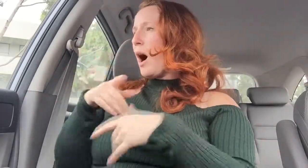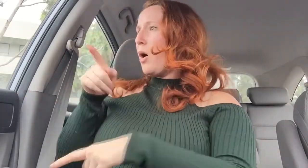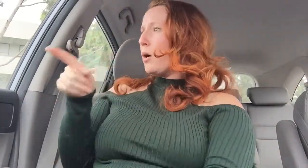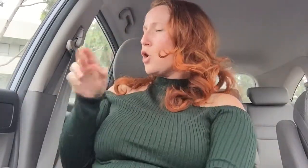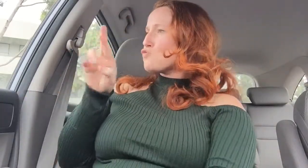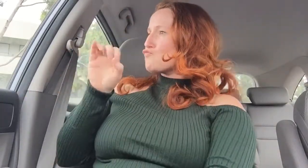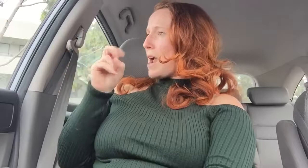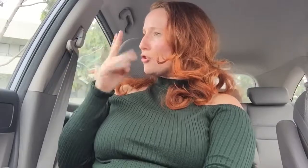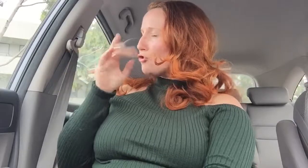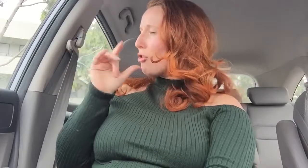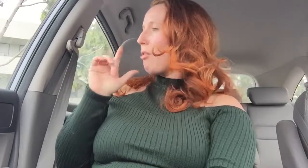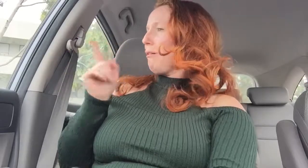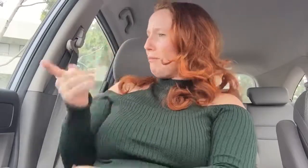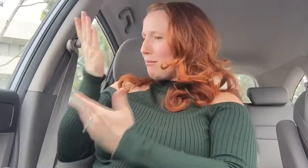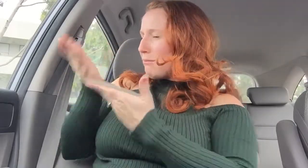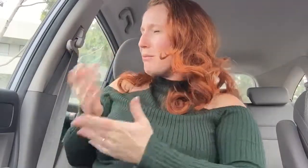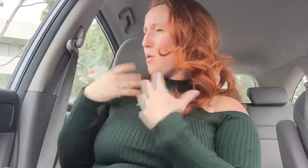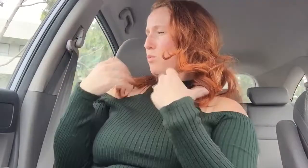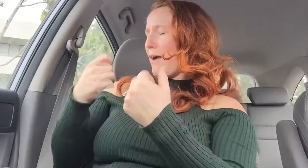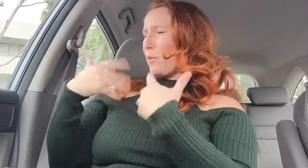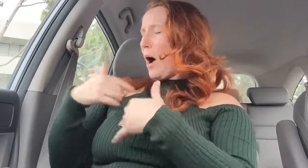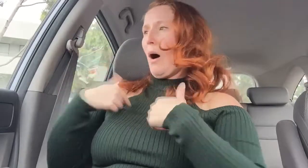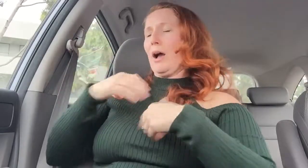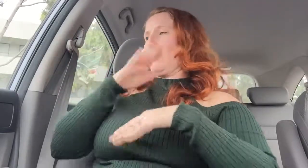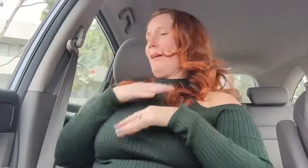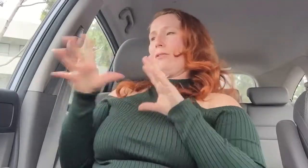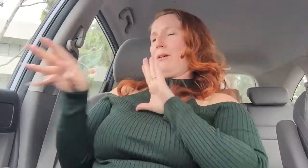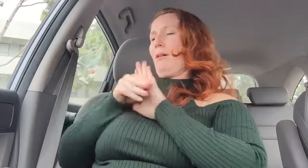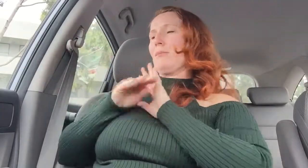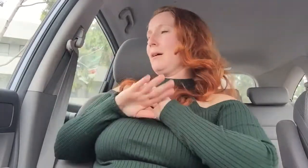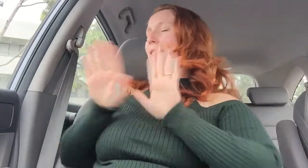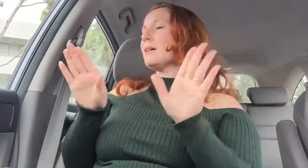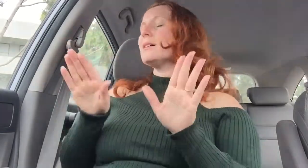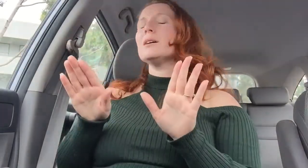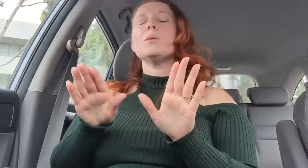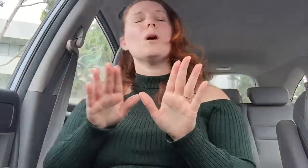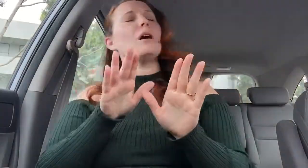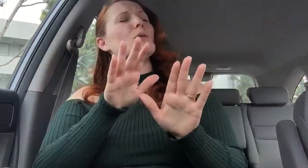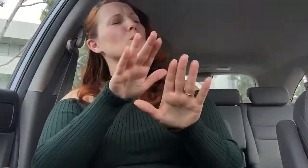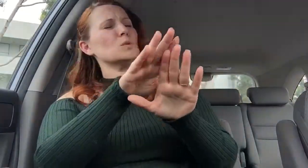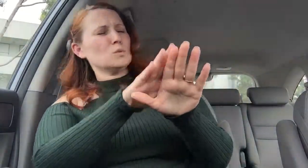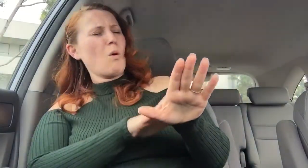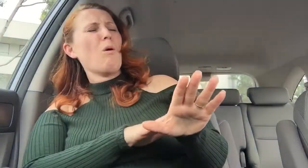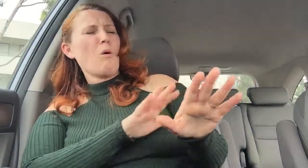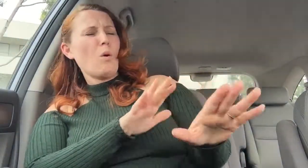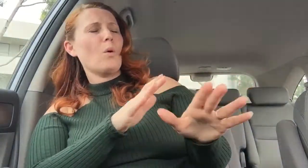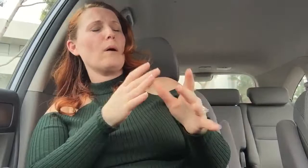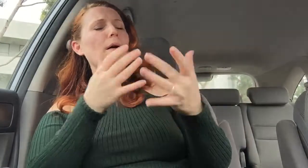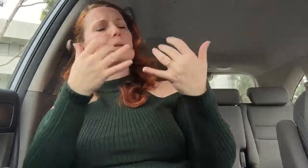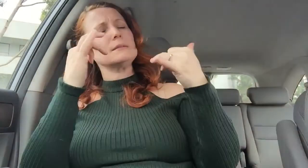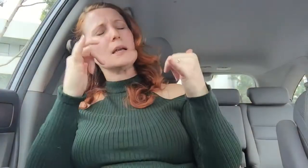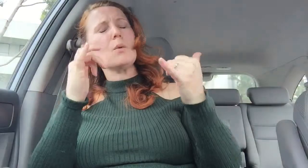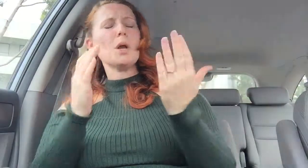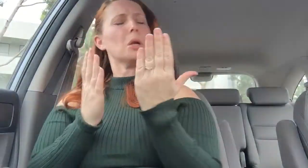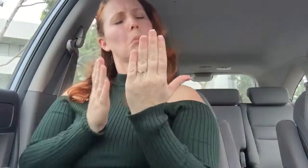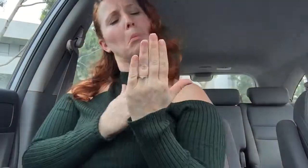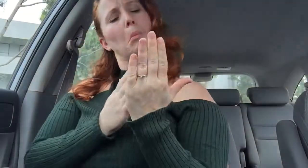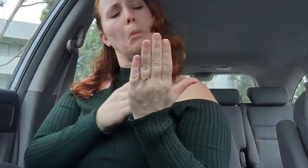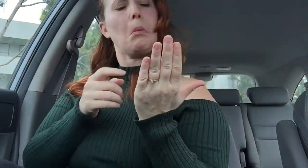do this. I think I transitioned over slowly. Like, there were times when I still wanted to look up like how many carbs, like, and occasionally I'll still do that. Like, I'll look